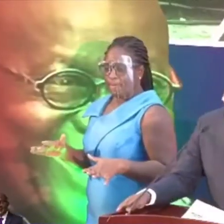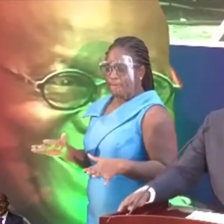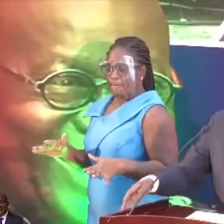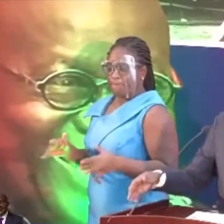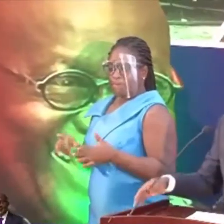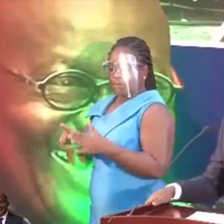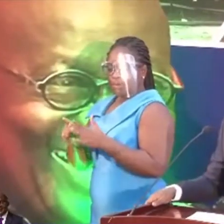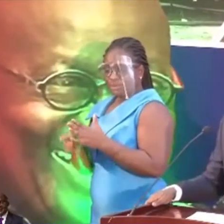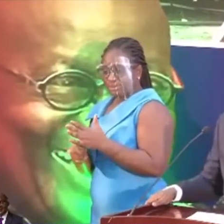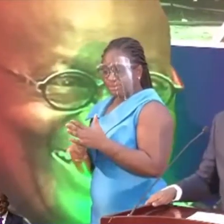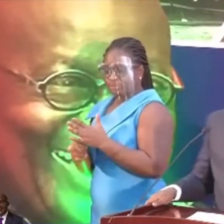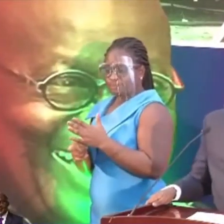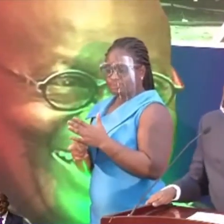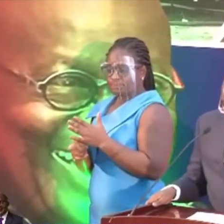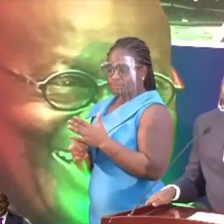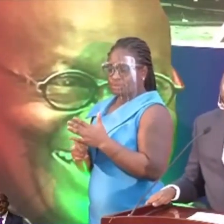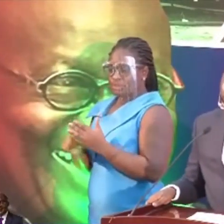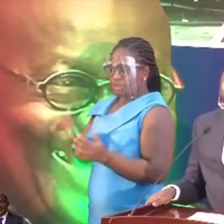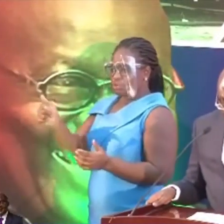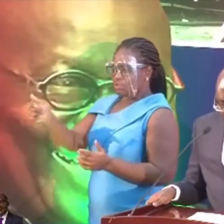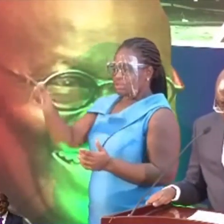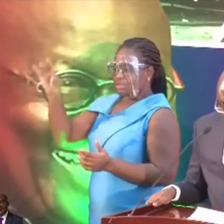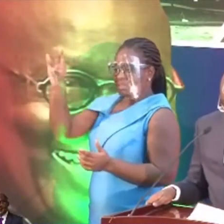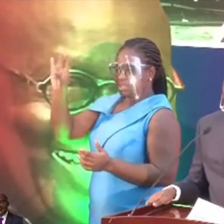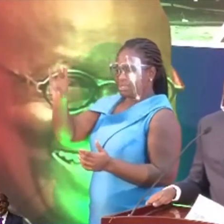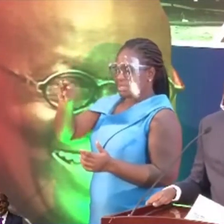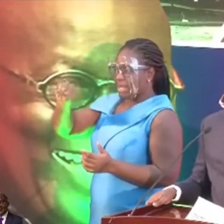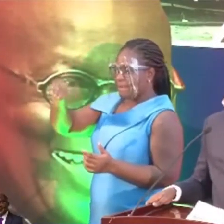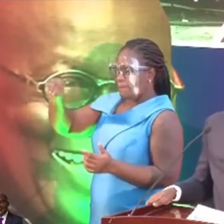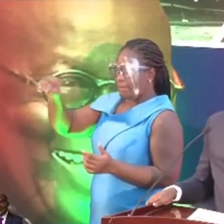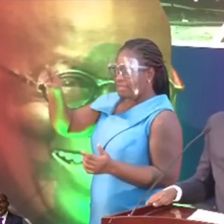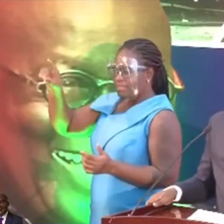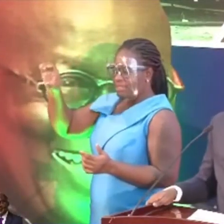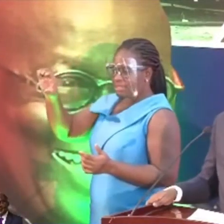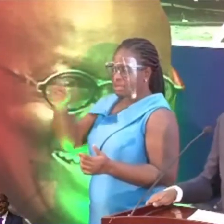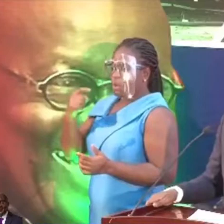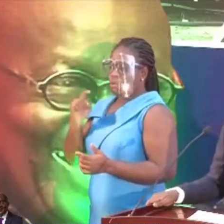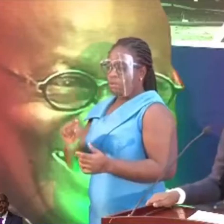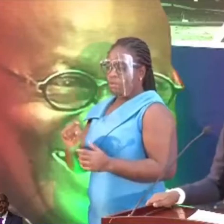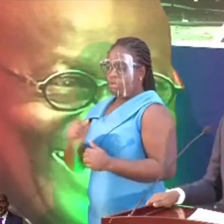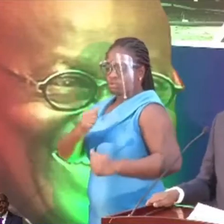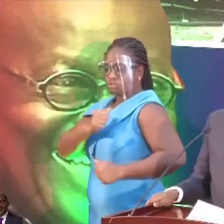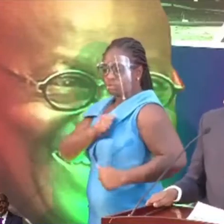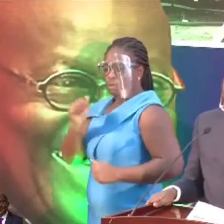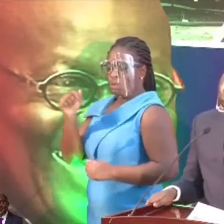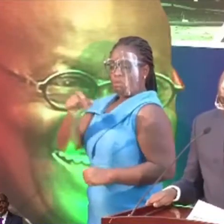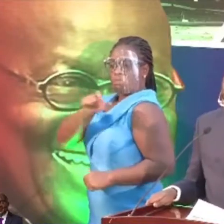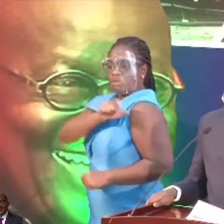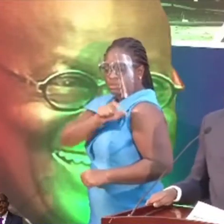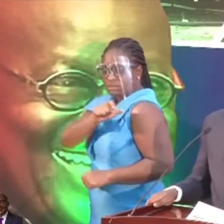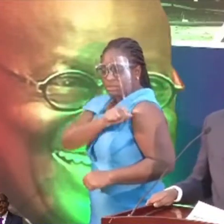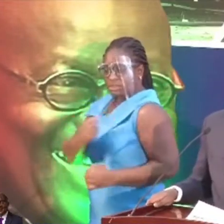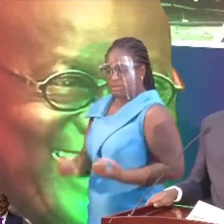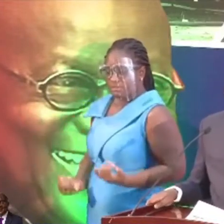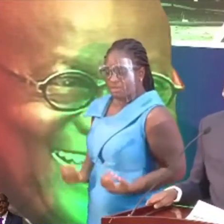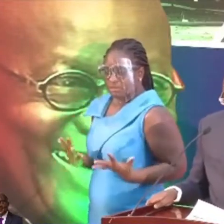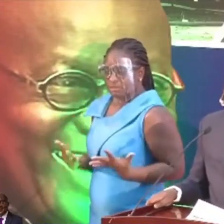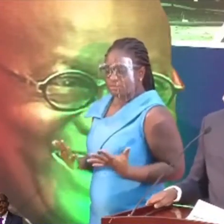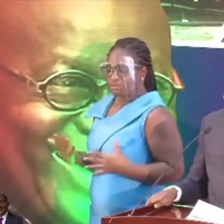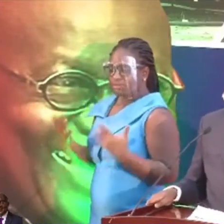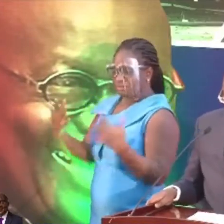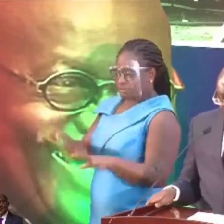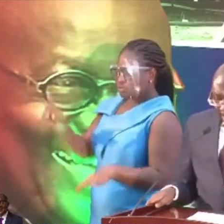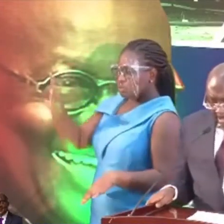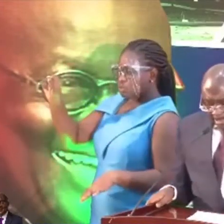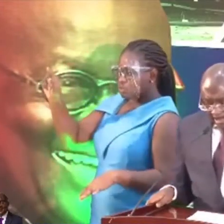then the 28 municipal district and divisional command buildings for the police and fire service, we've completed 20 of